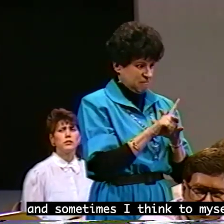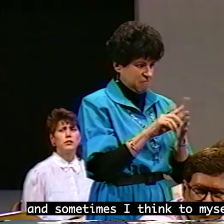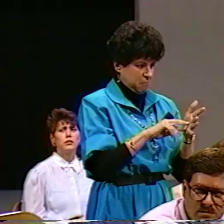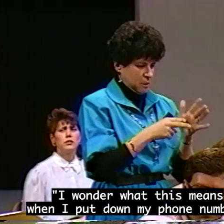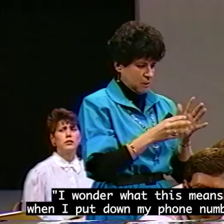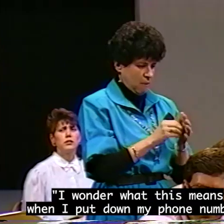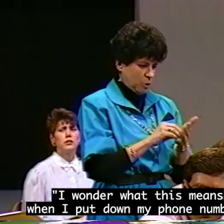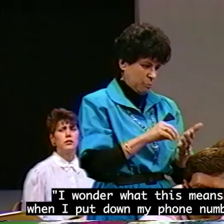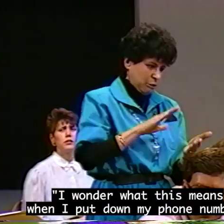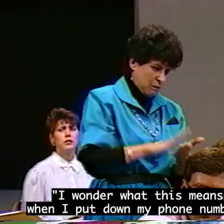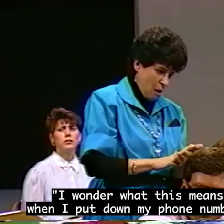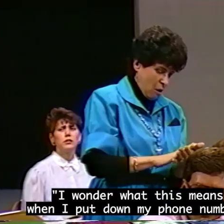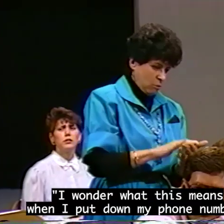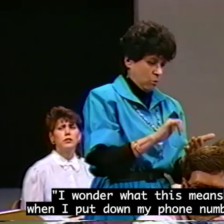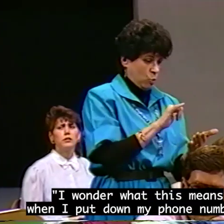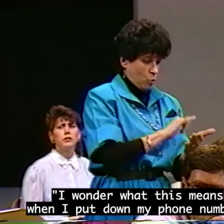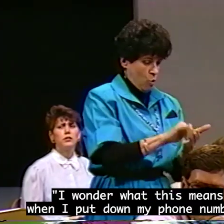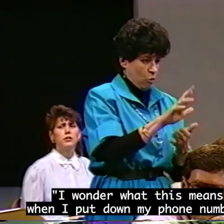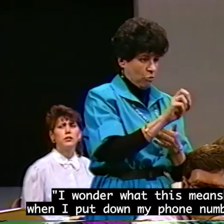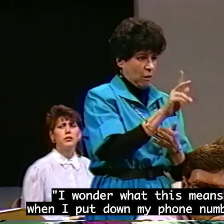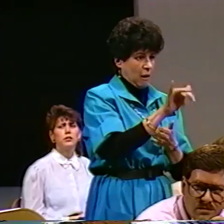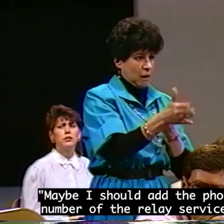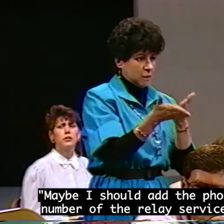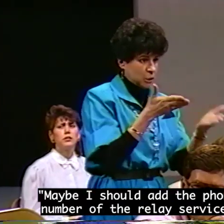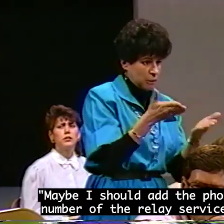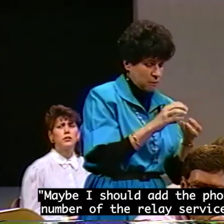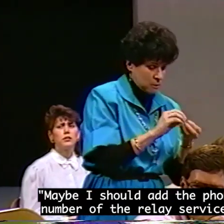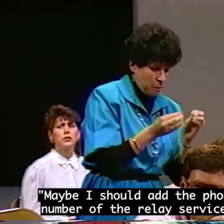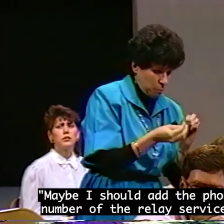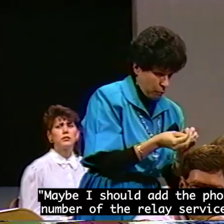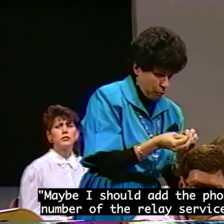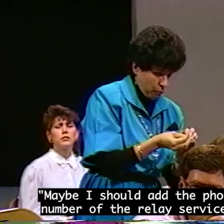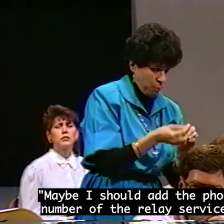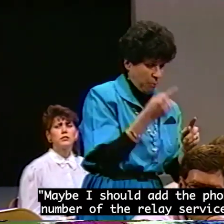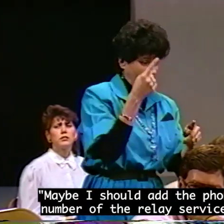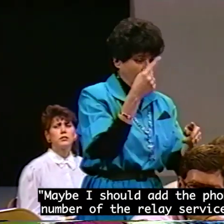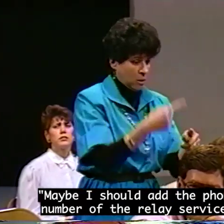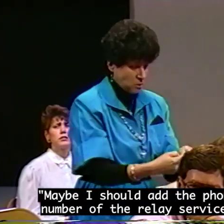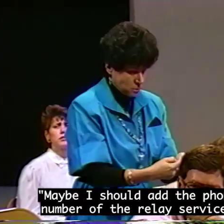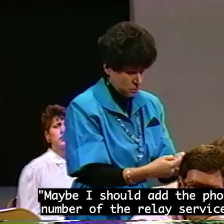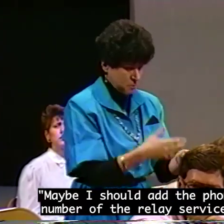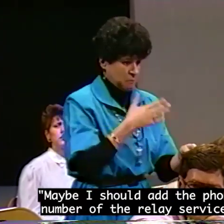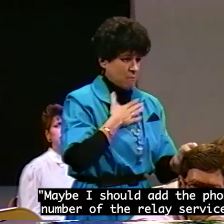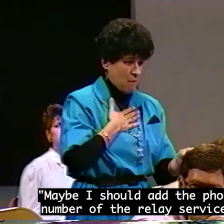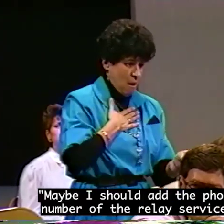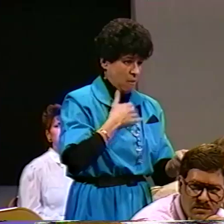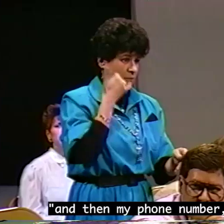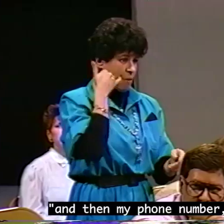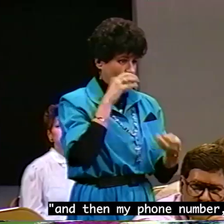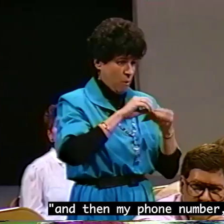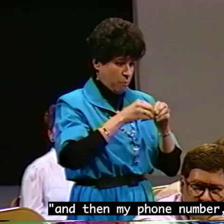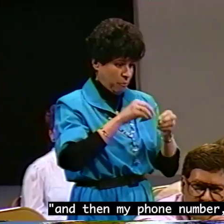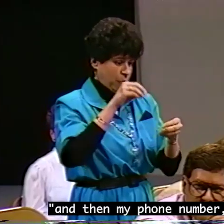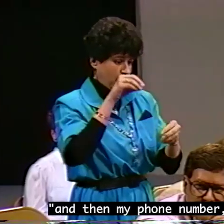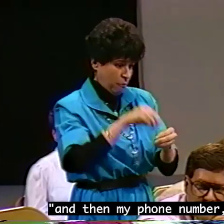think to myself, I wonder what this means when I put down my phone number. Maybe I should add the phone number of the relay service and then my phone number,